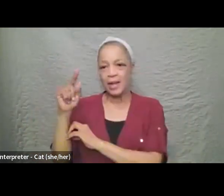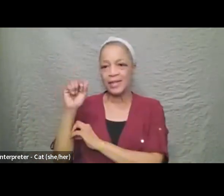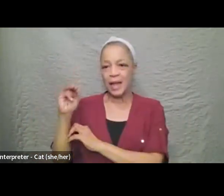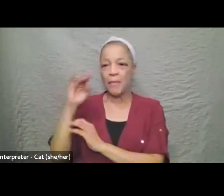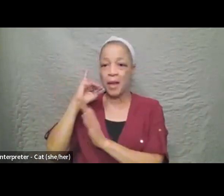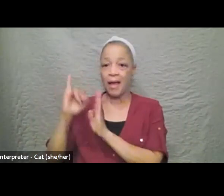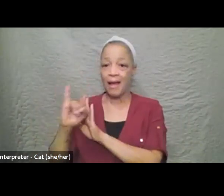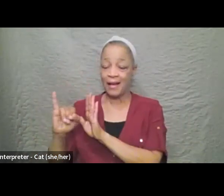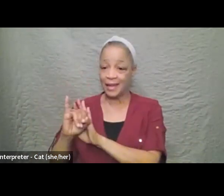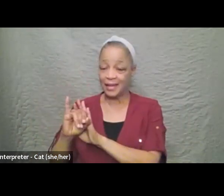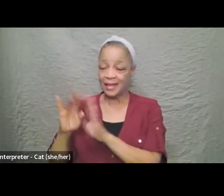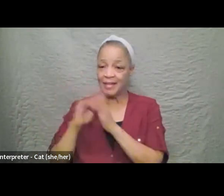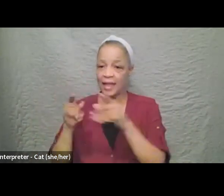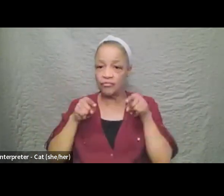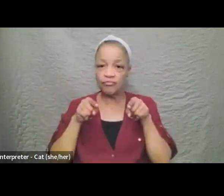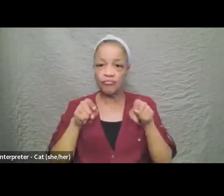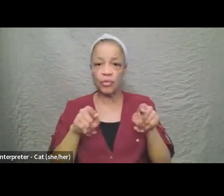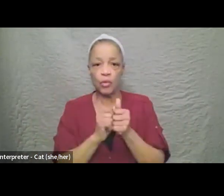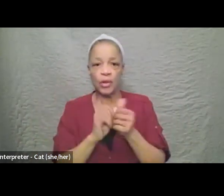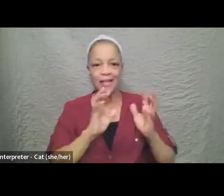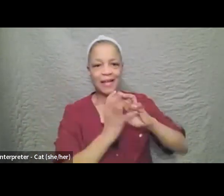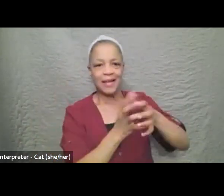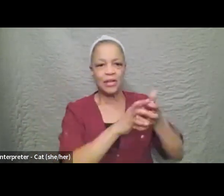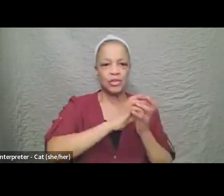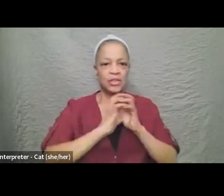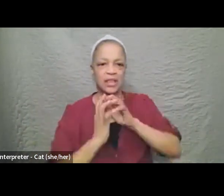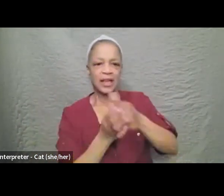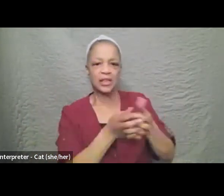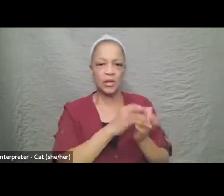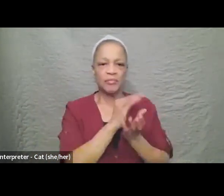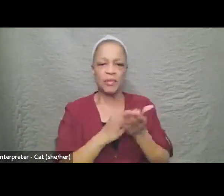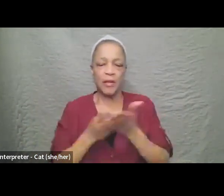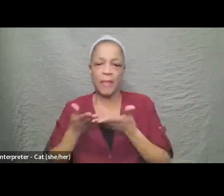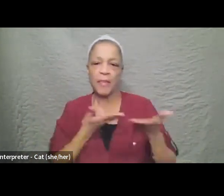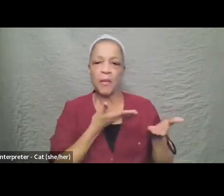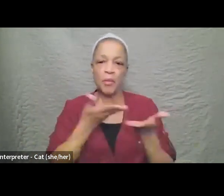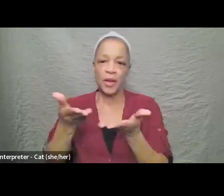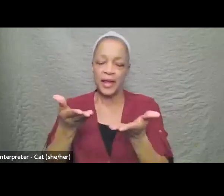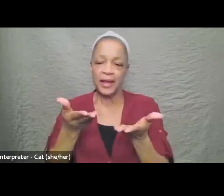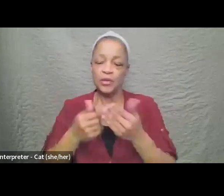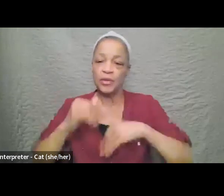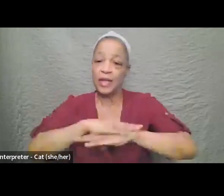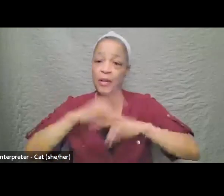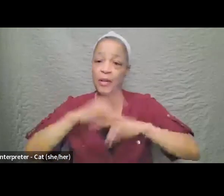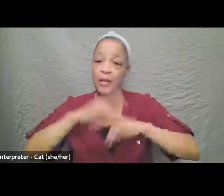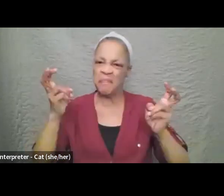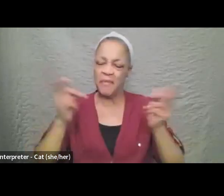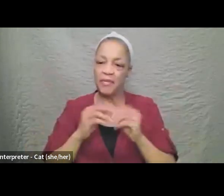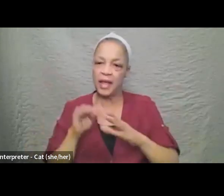that is aligned with intersectional aspects that they bring to the table that informs